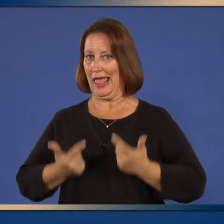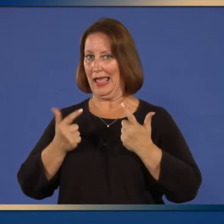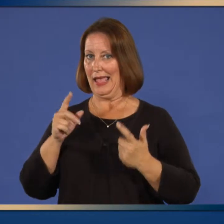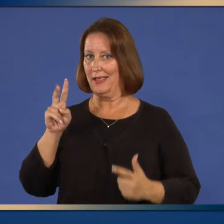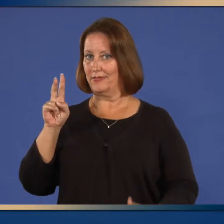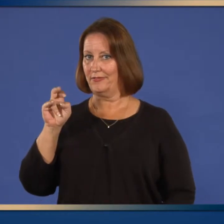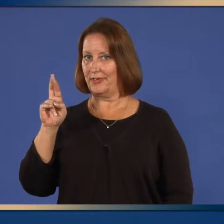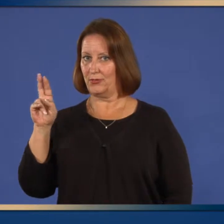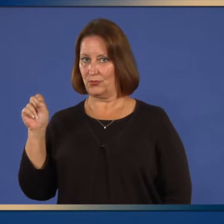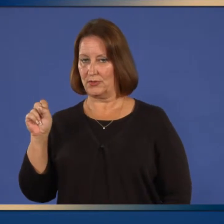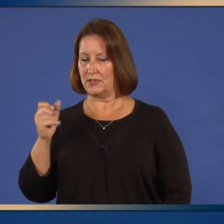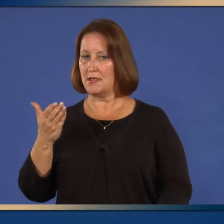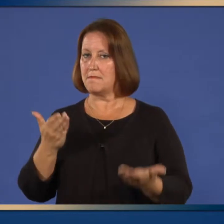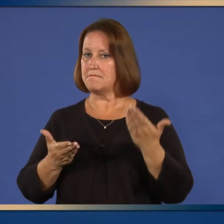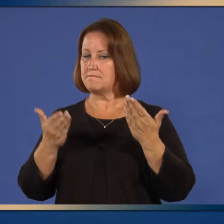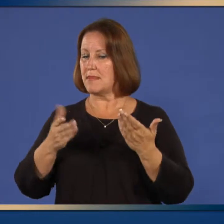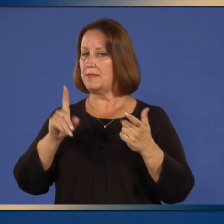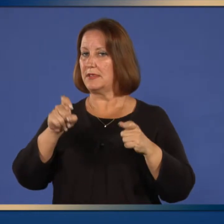and varicella,